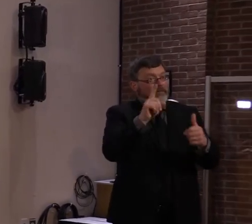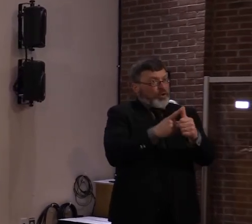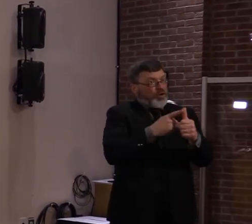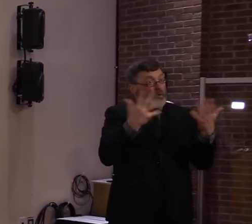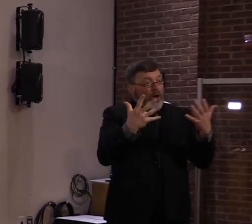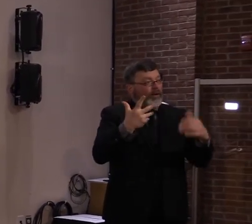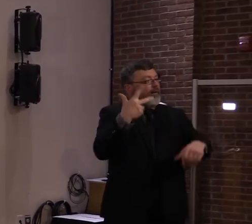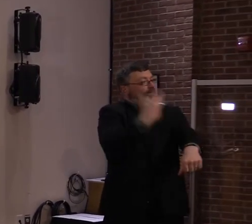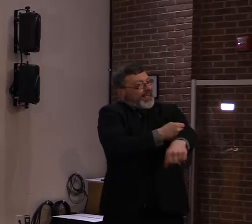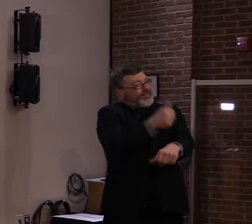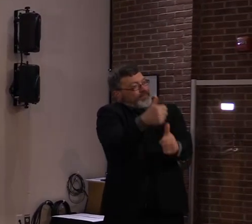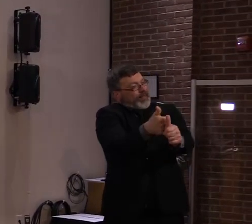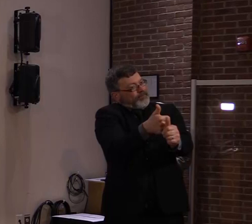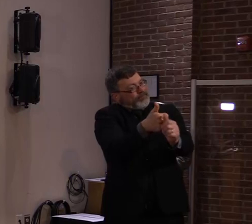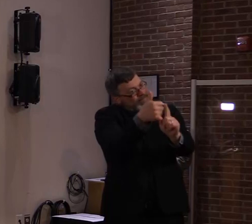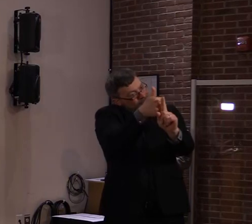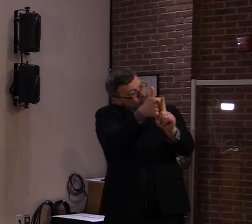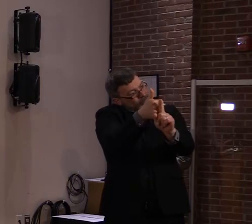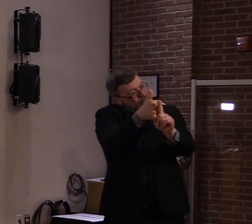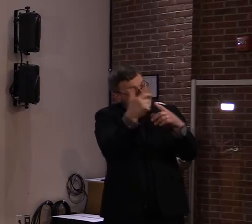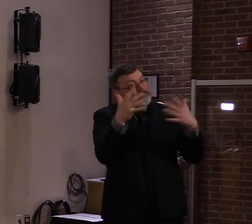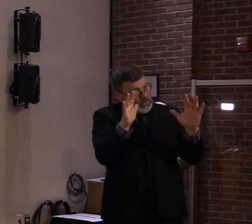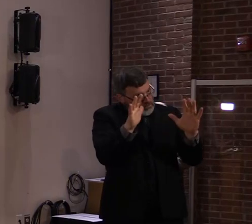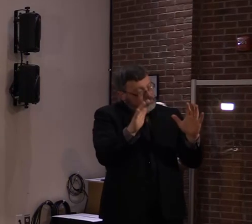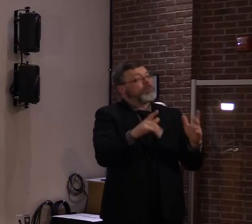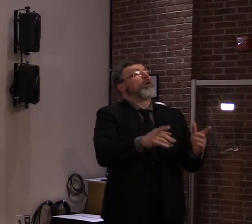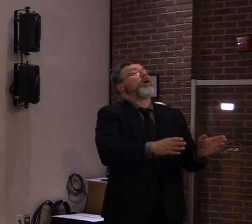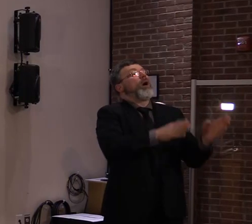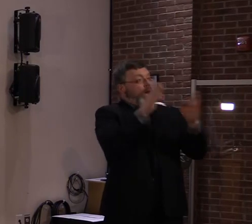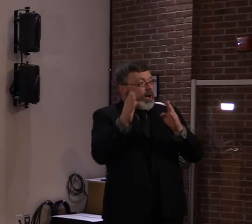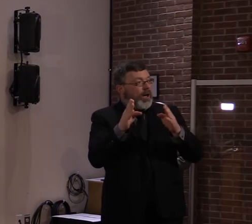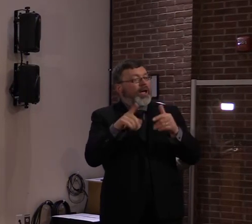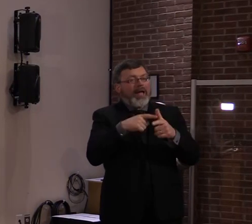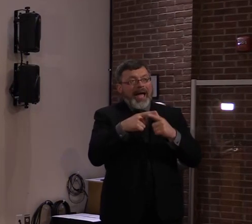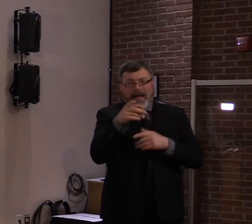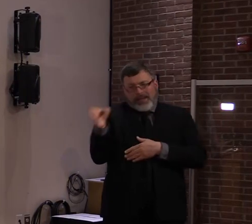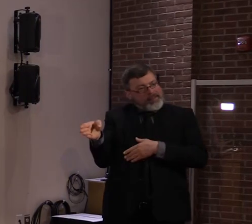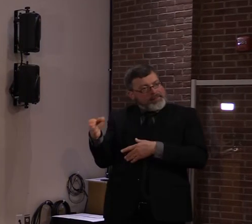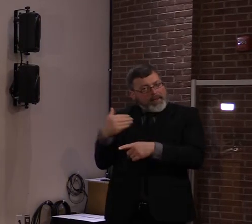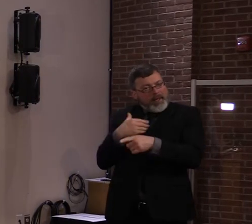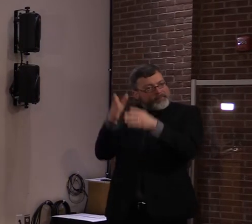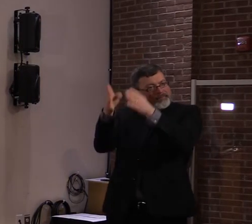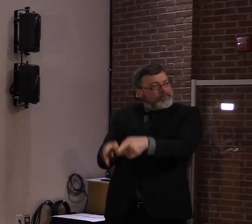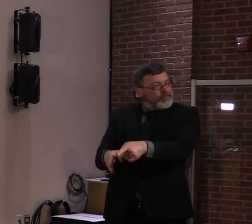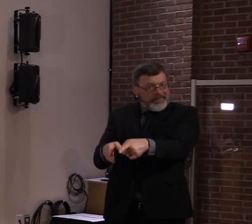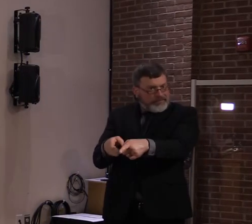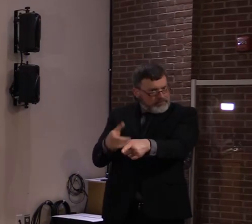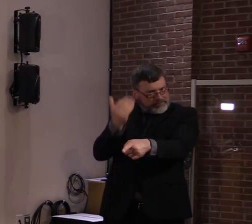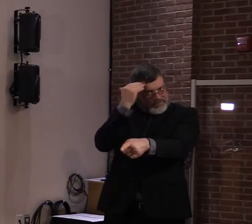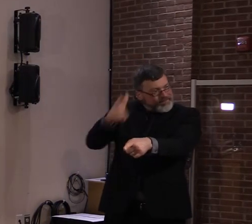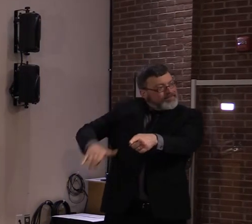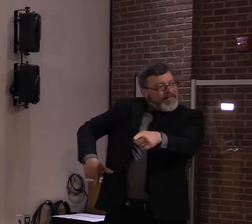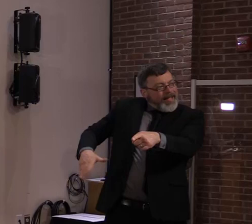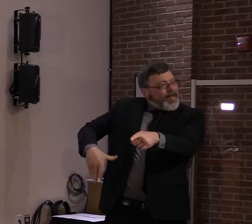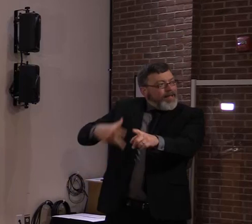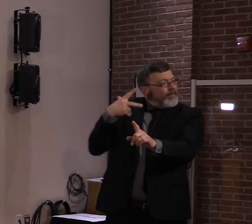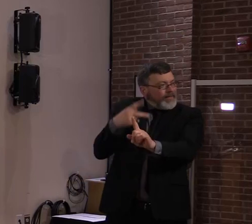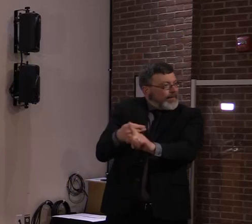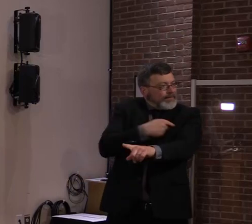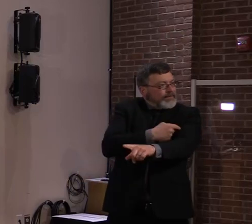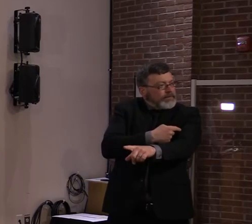yet and are eligible, but if someone you know has questions, listen to them with empathy and without